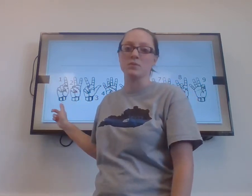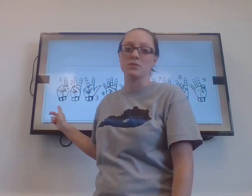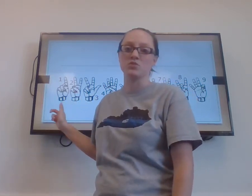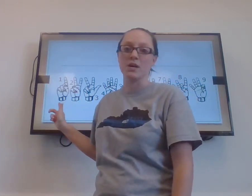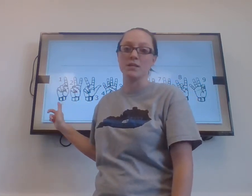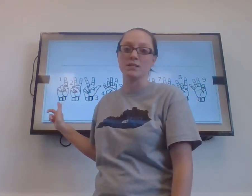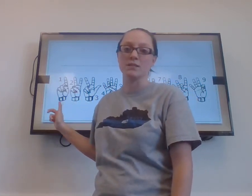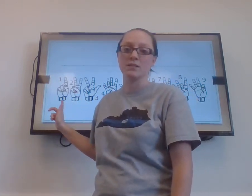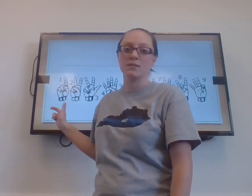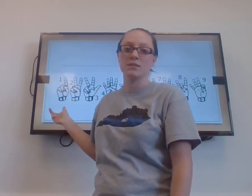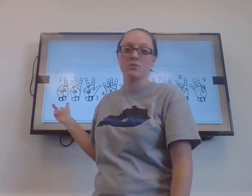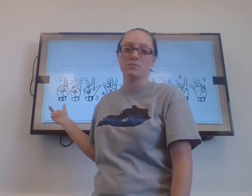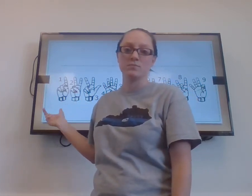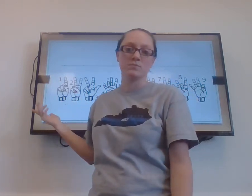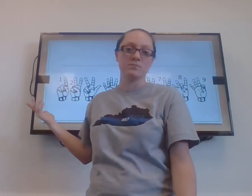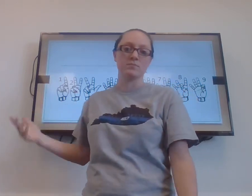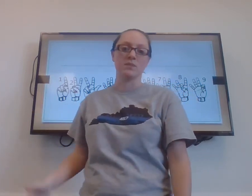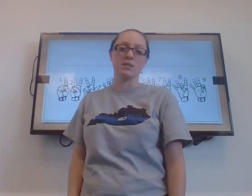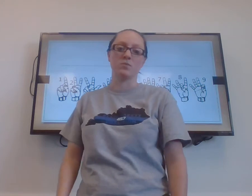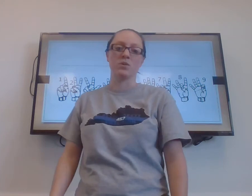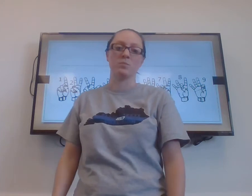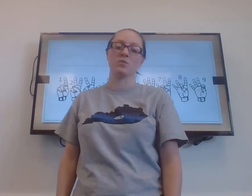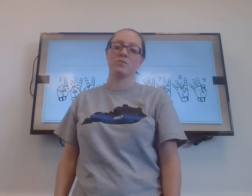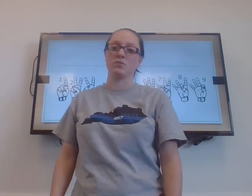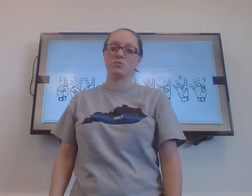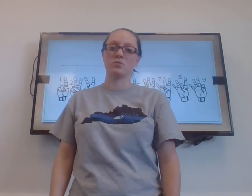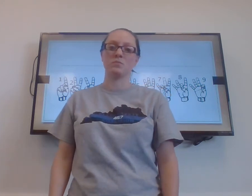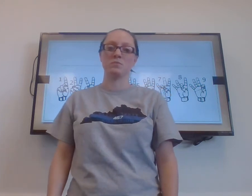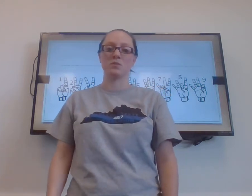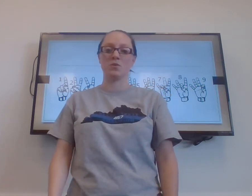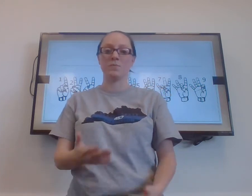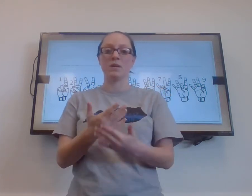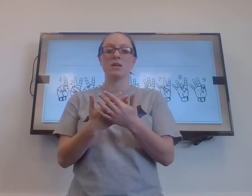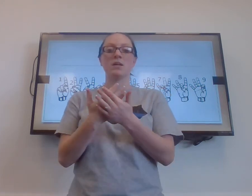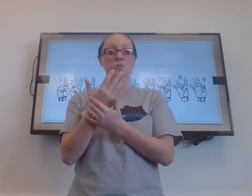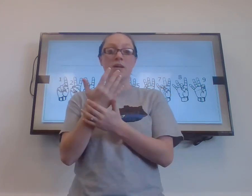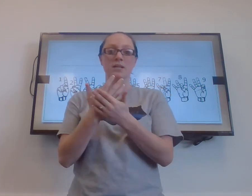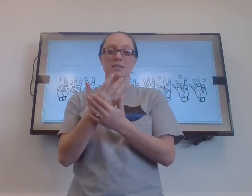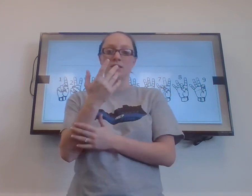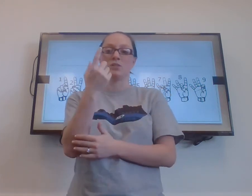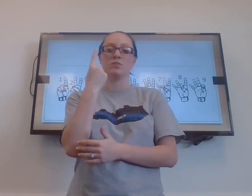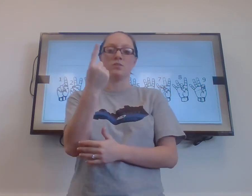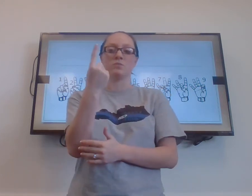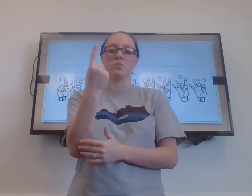that are signing that where to put their fingers. So in reality,